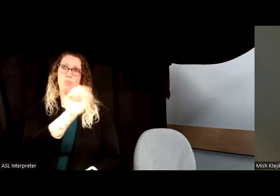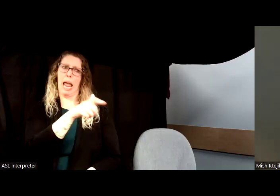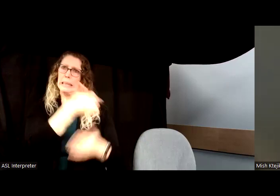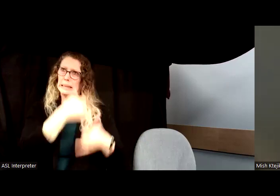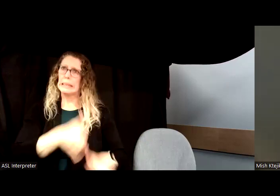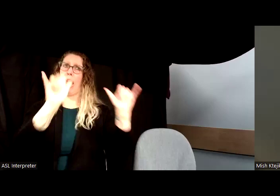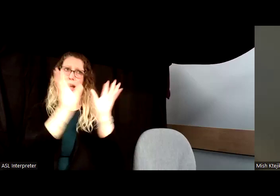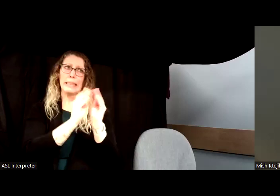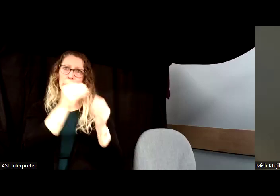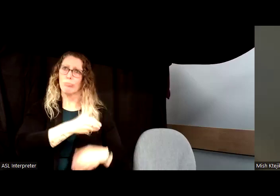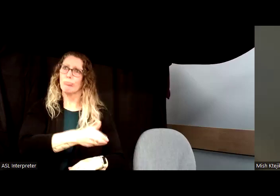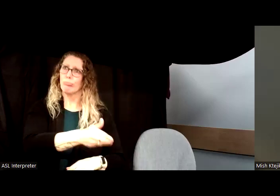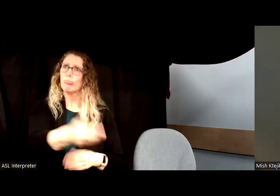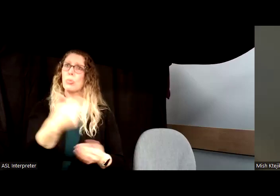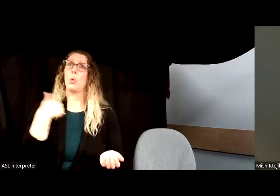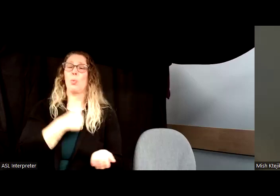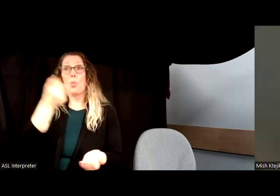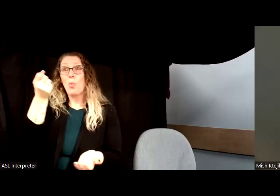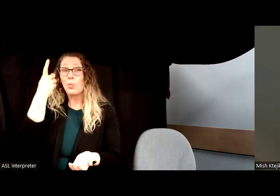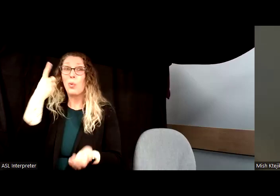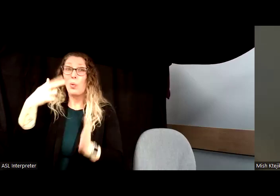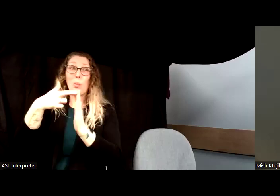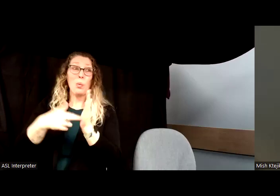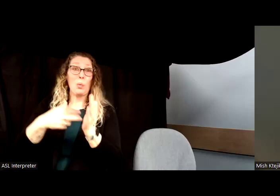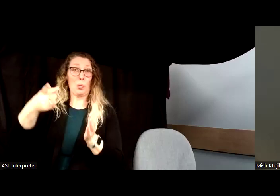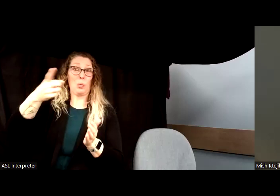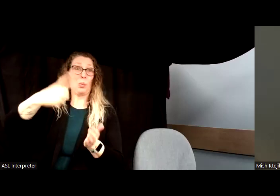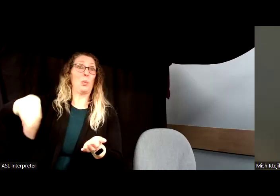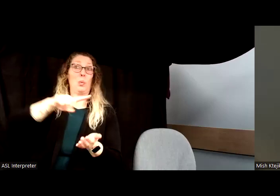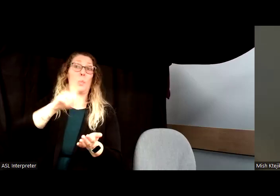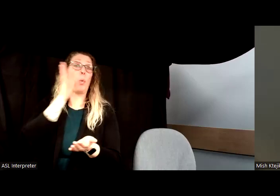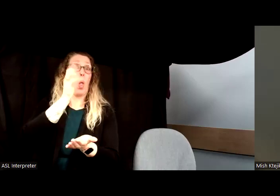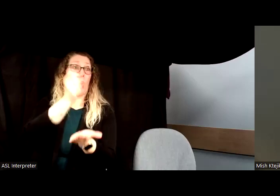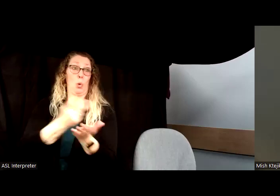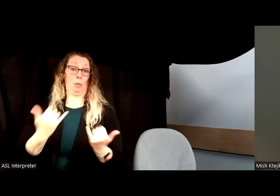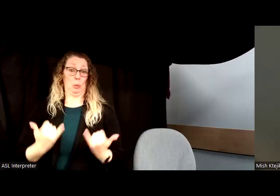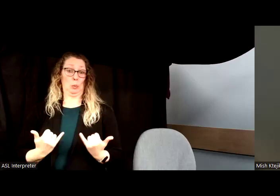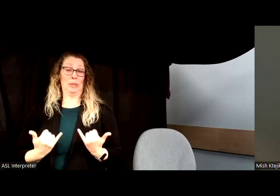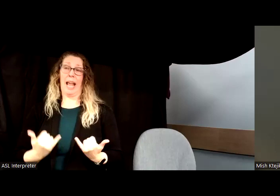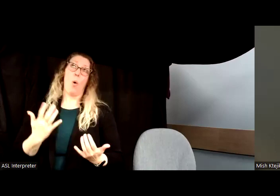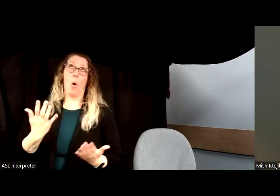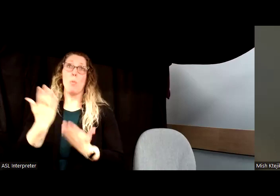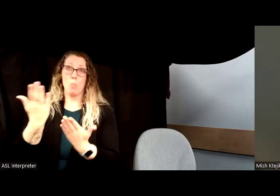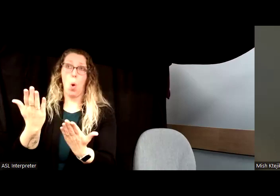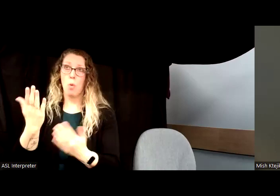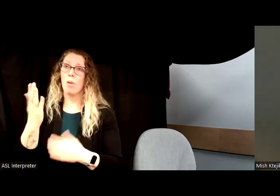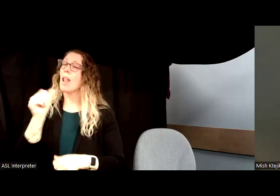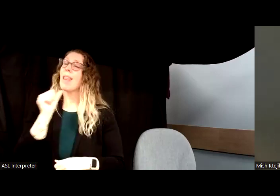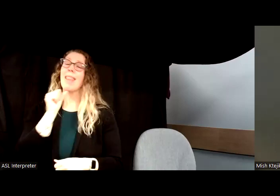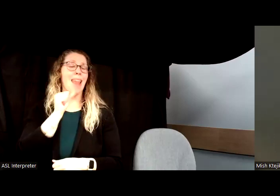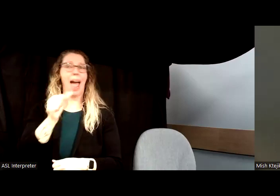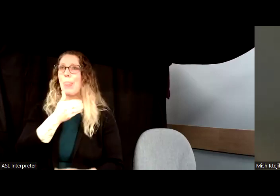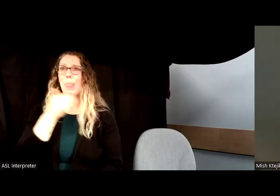meeting because we understand that the rules that you would be approving today, the proposed ones, are not